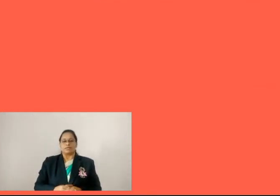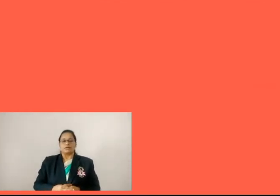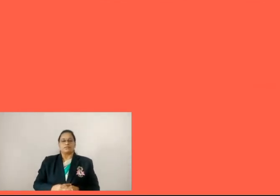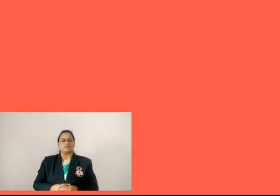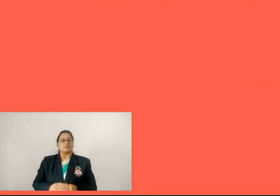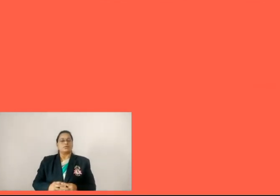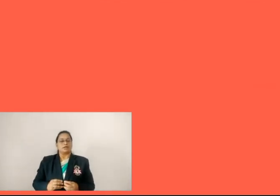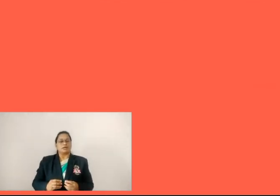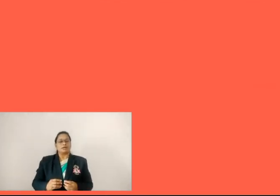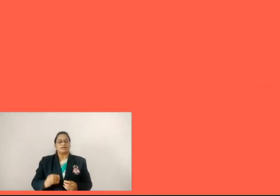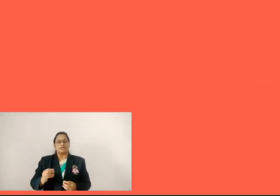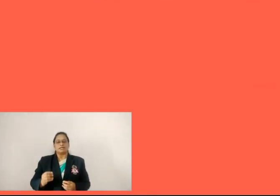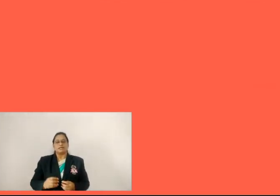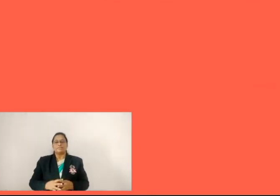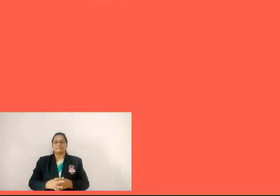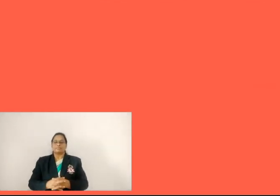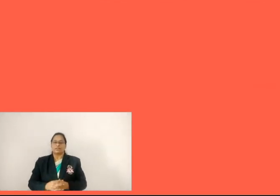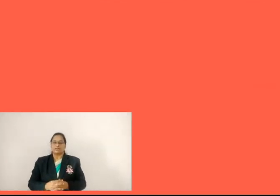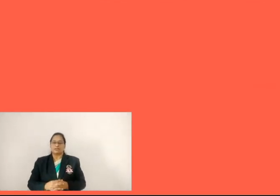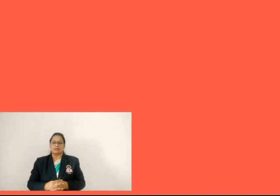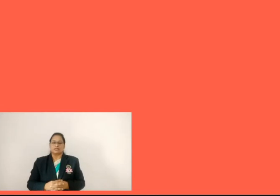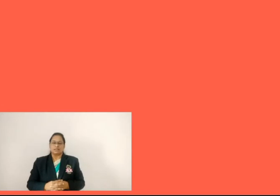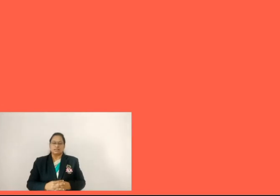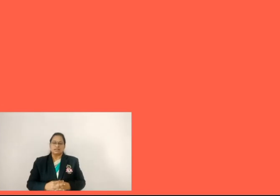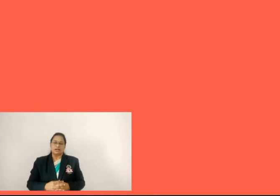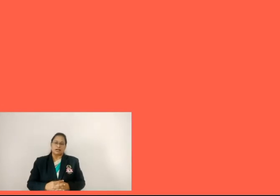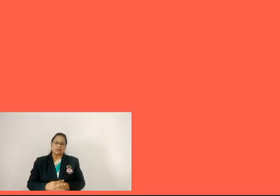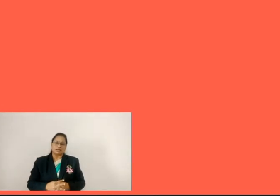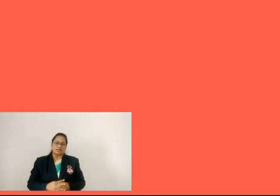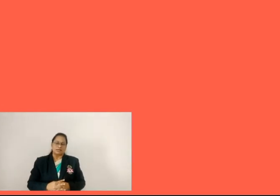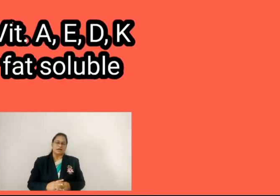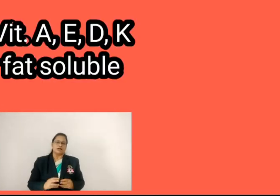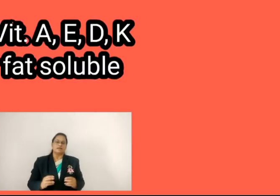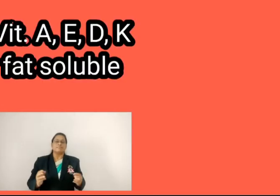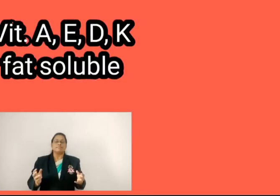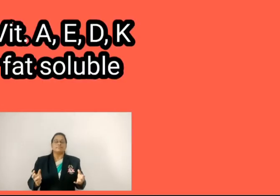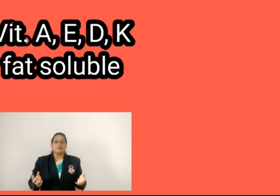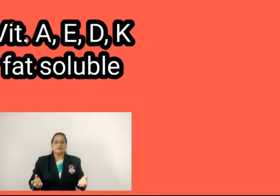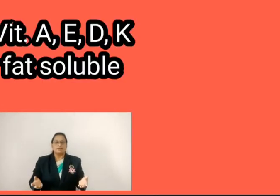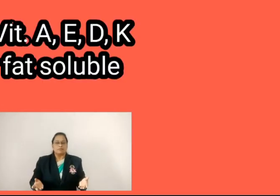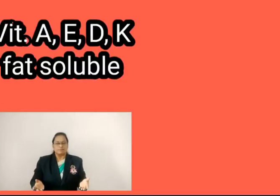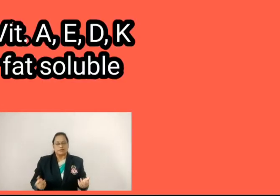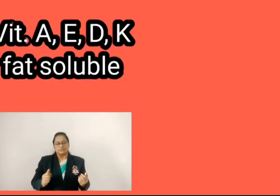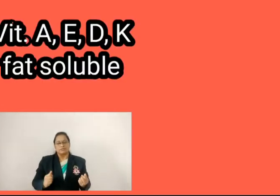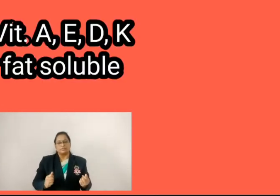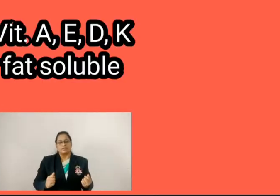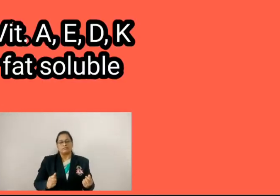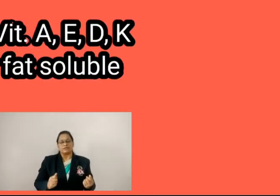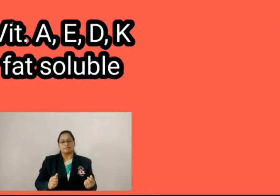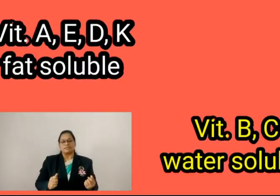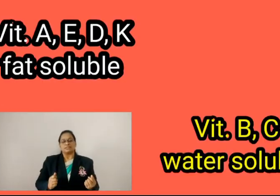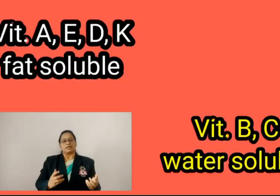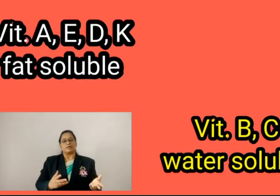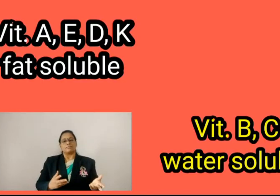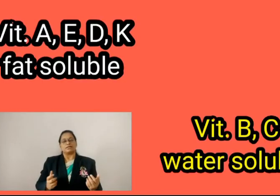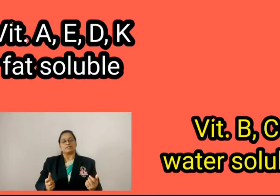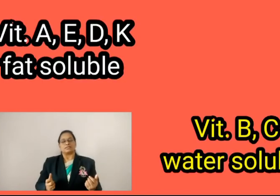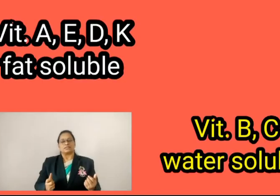So A, D, E and K are fat soluble vitamins and B and C